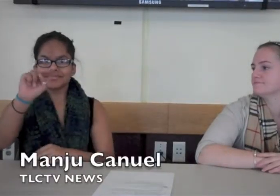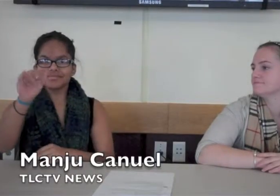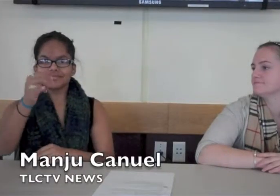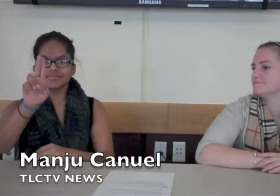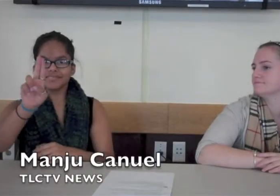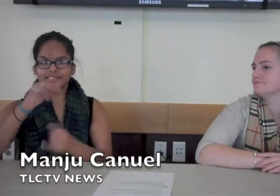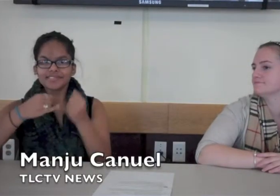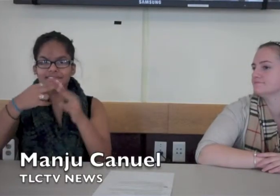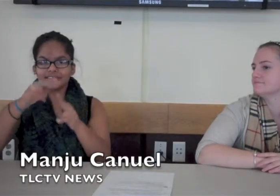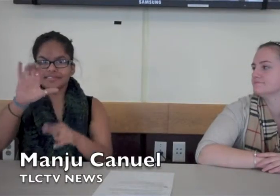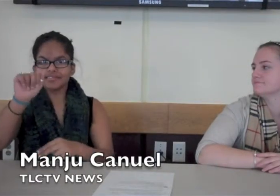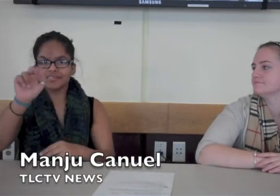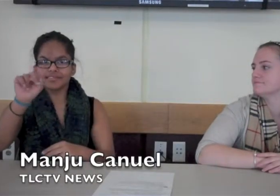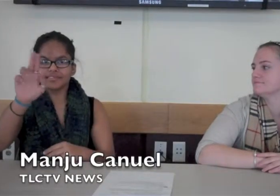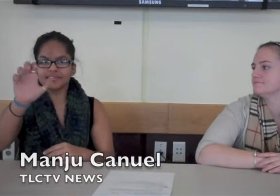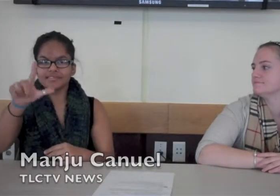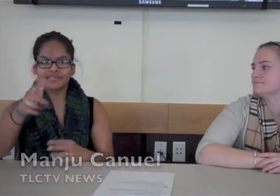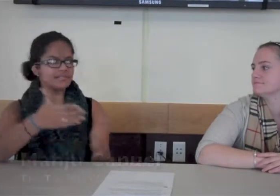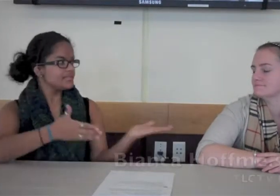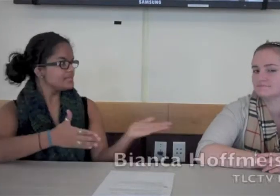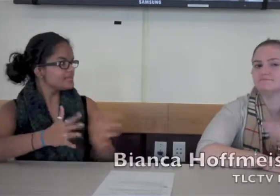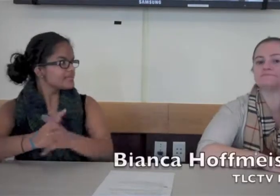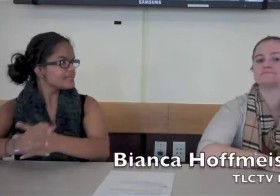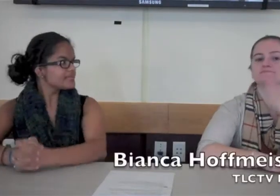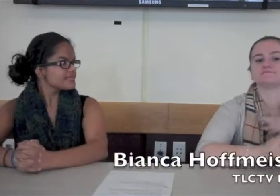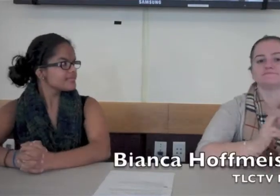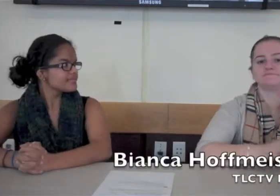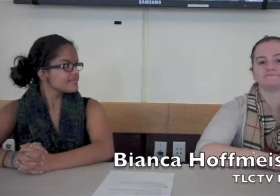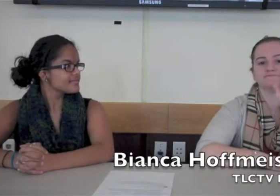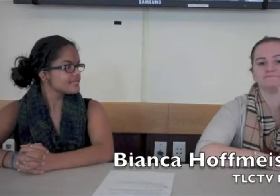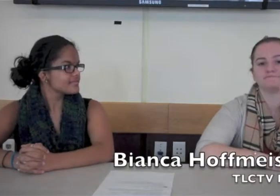Hello. My name is Manju. Yes, hello. I'm Bianca.